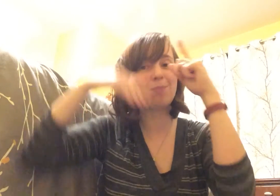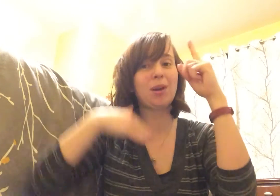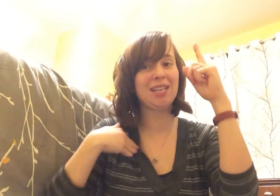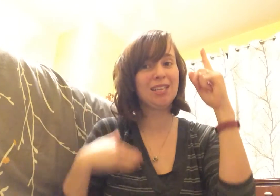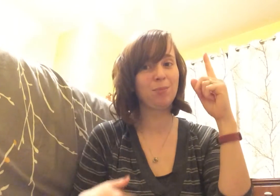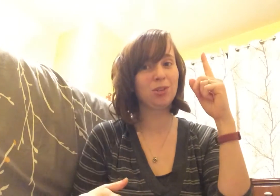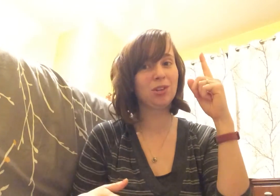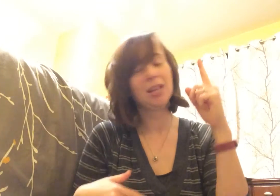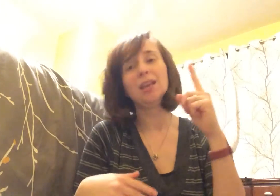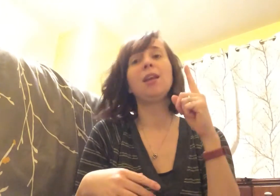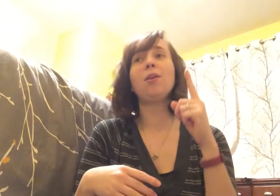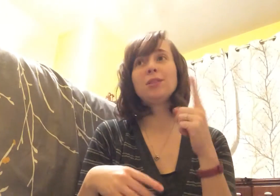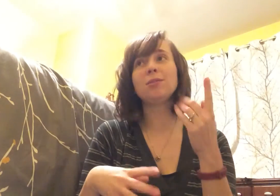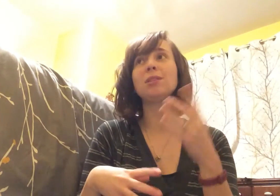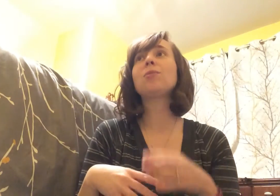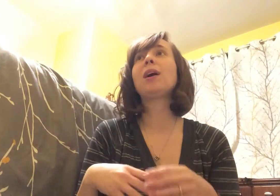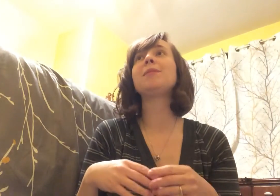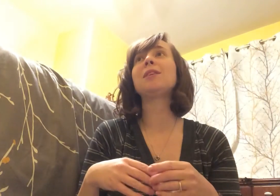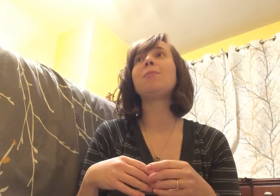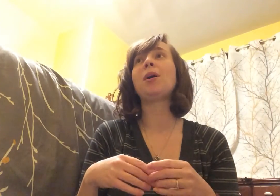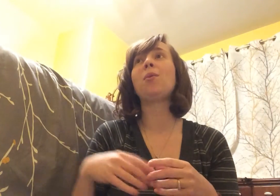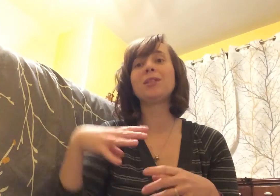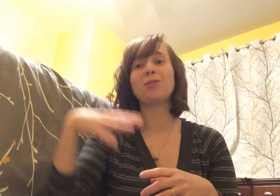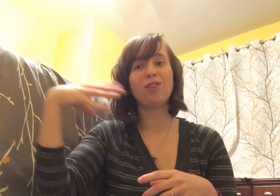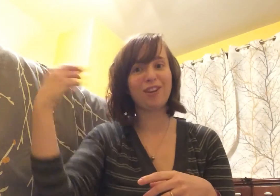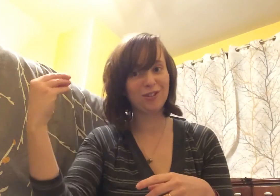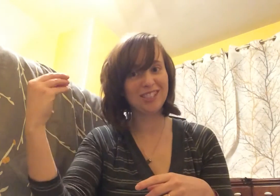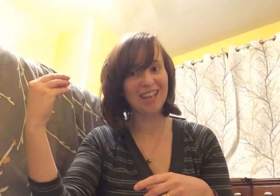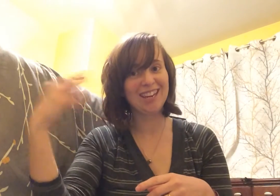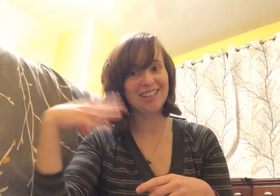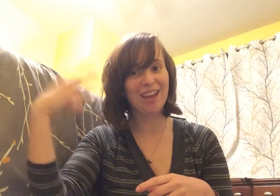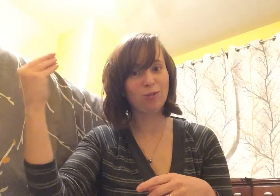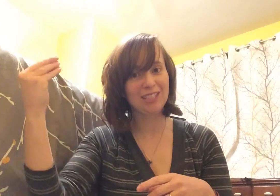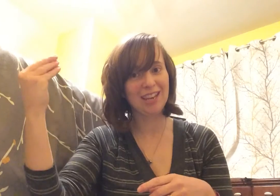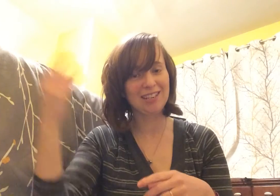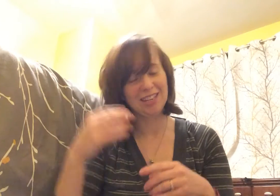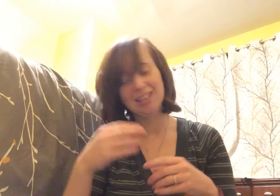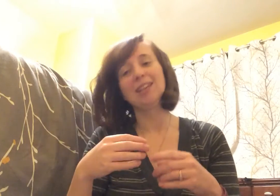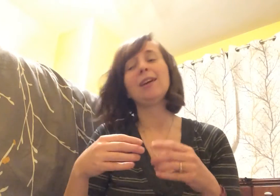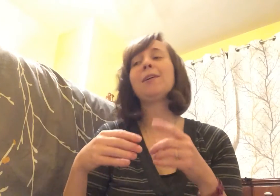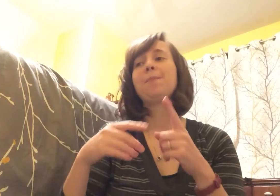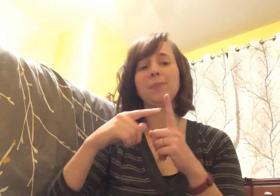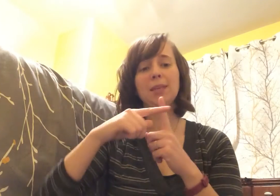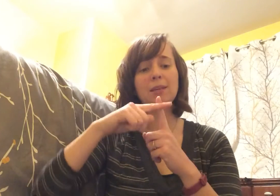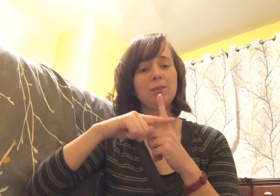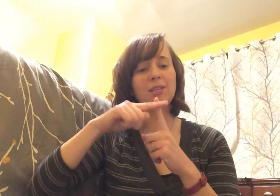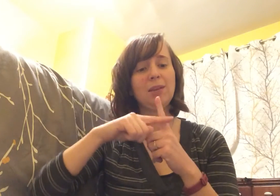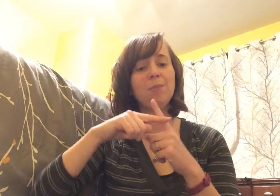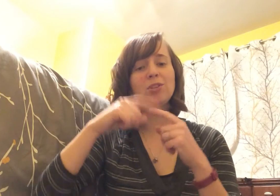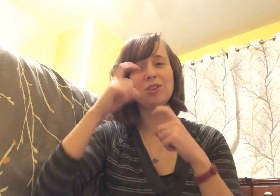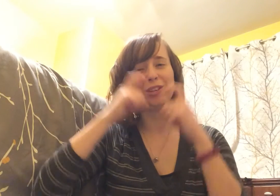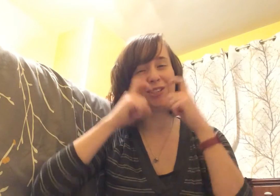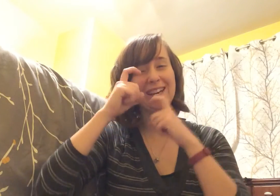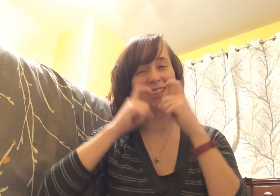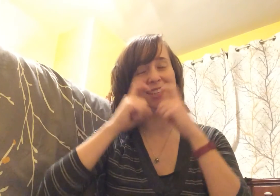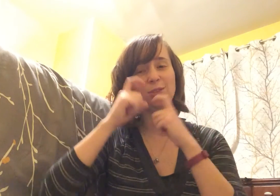body temperature, and also describes about what's going on outside. Um, so the temperature kind of like shows